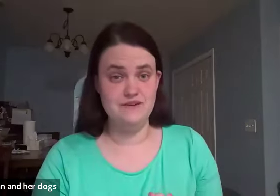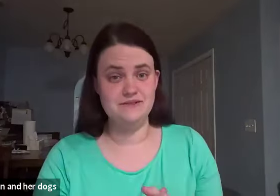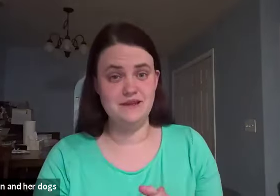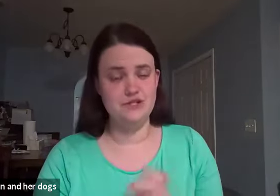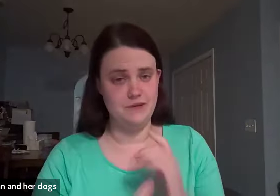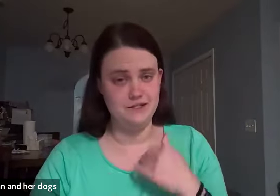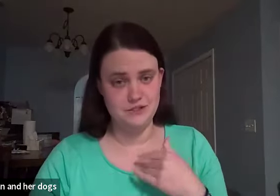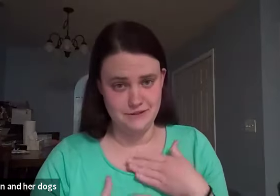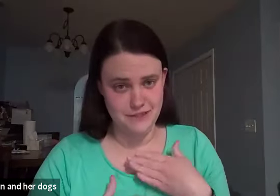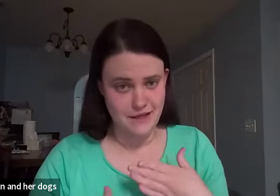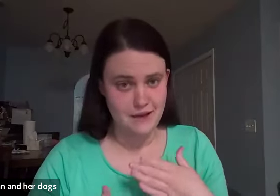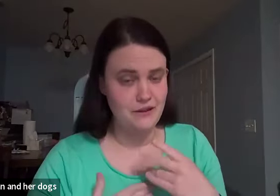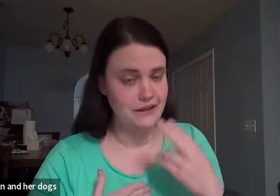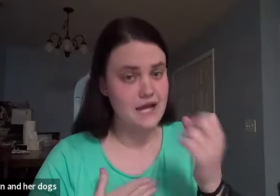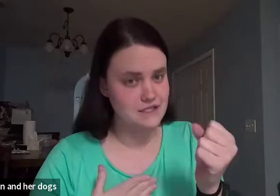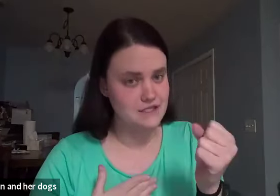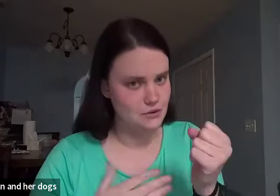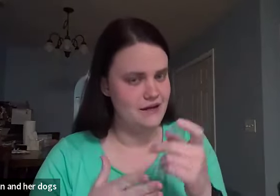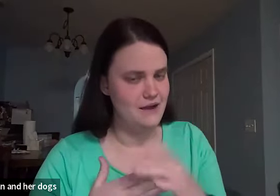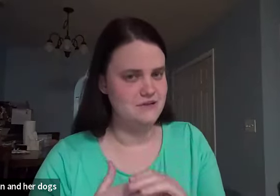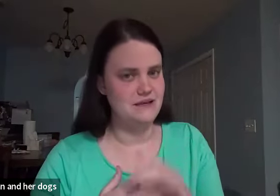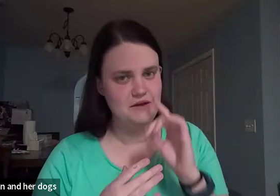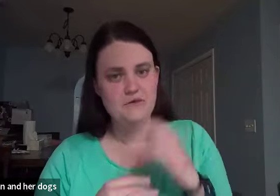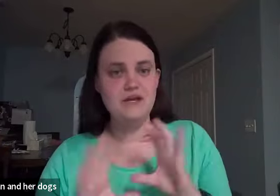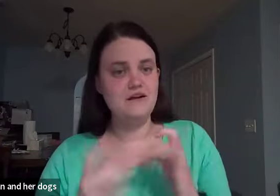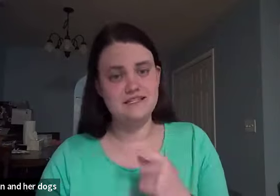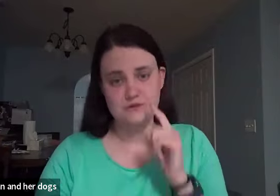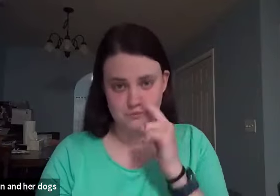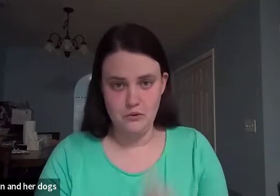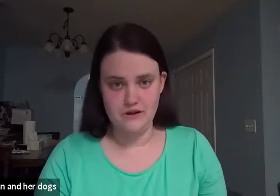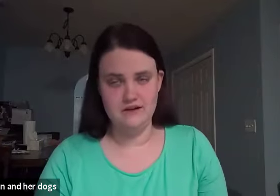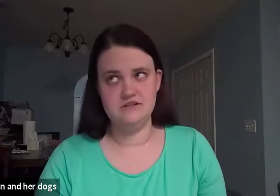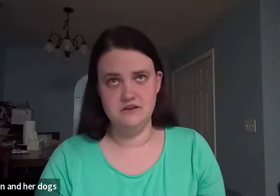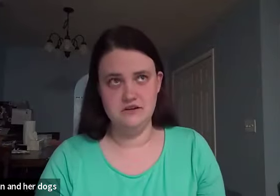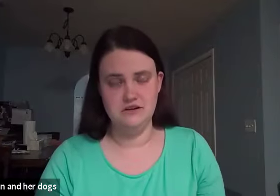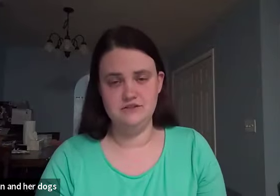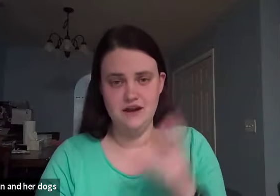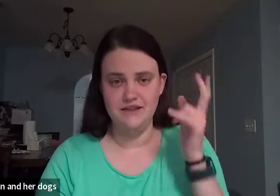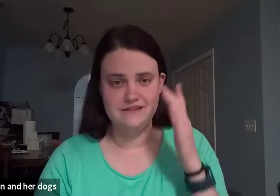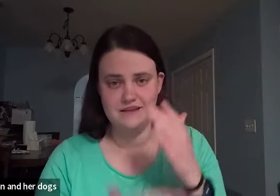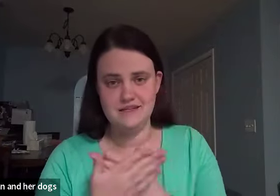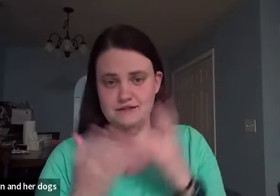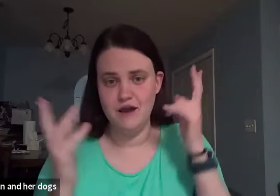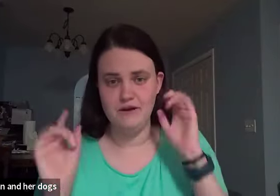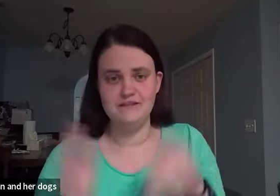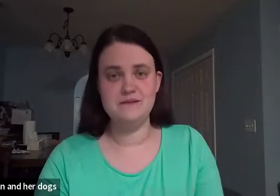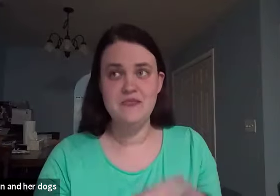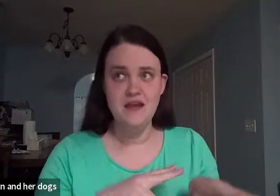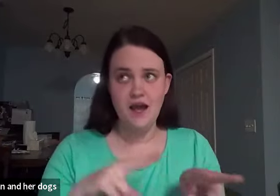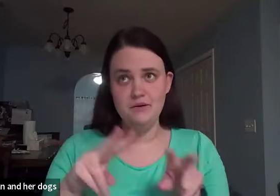if it's like, which I mean, I shouldn't admit that, like in high school, when I was like being in a class that I was bored in, and I was like, oh, I do not like this lesson. I do not want to listen. I